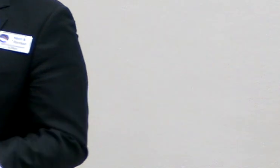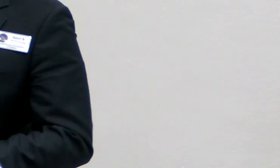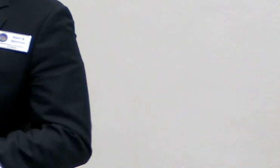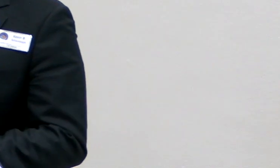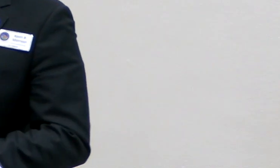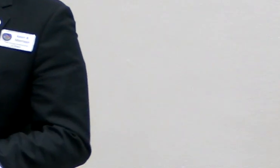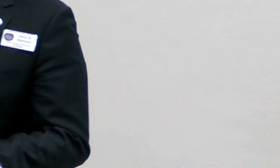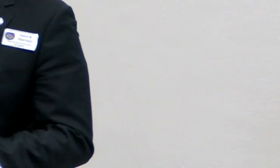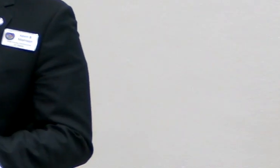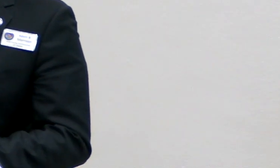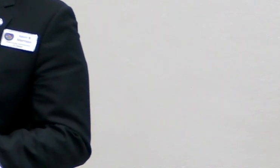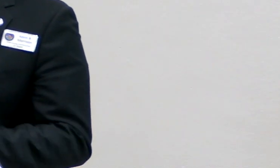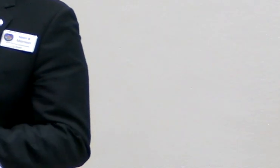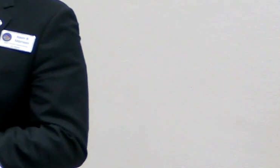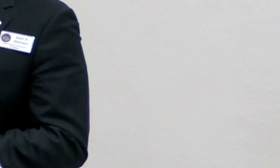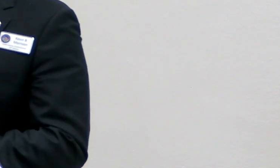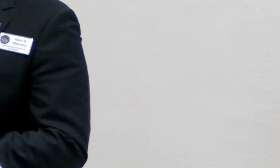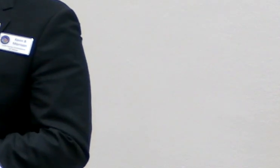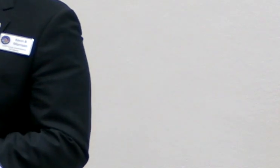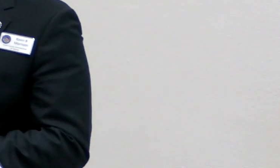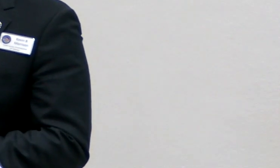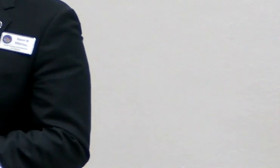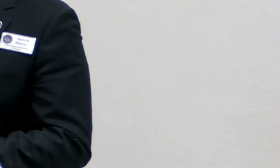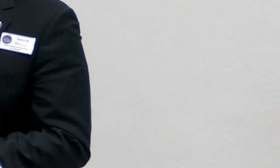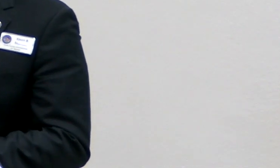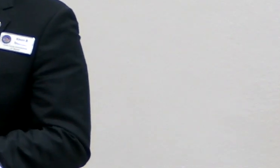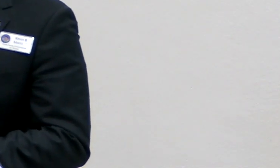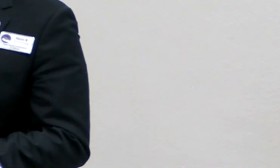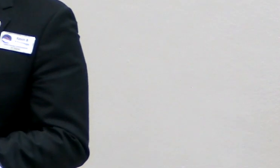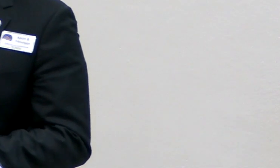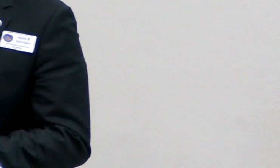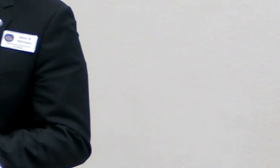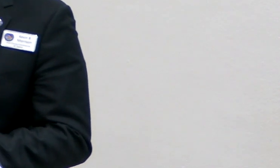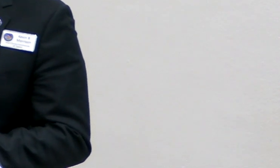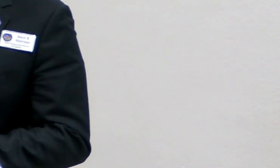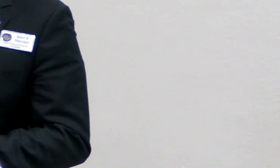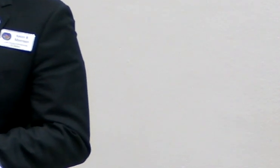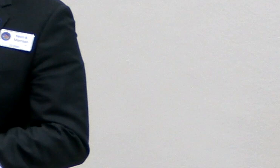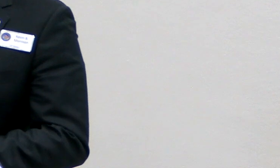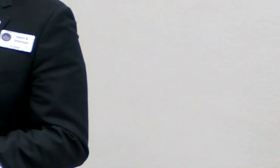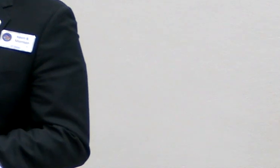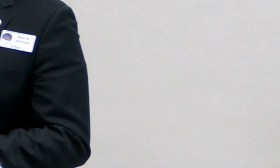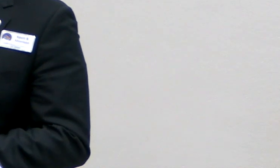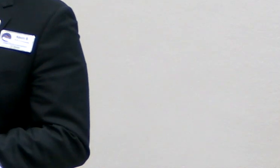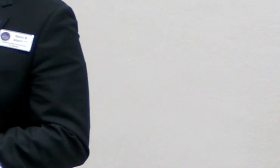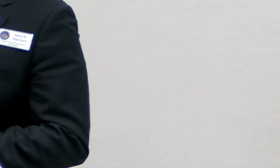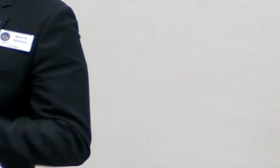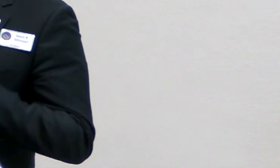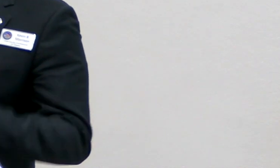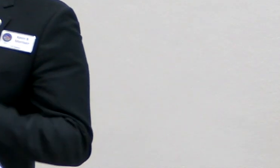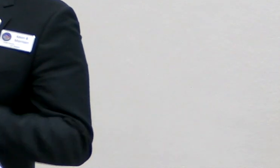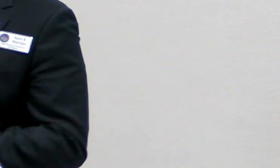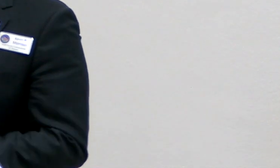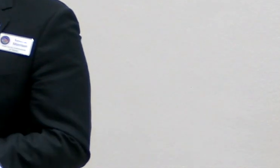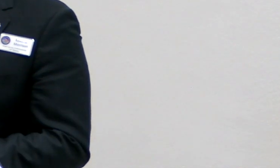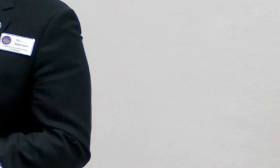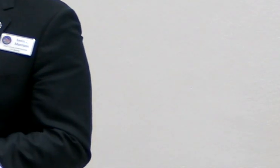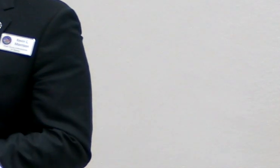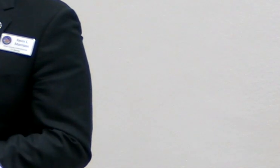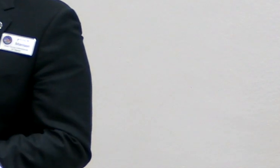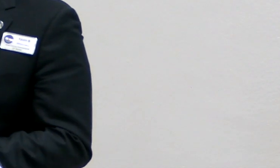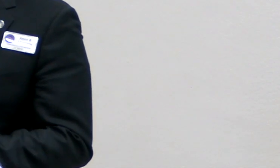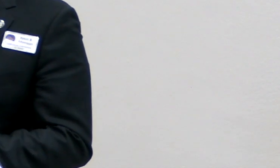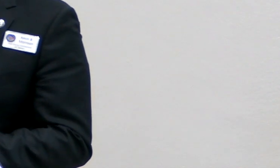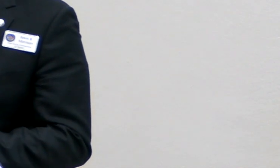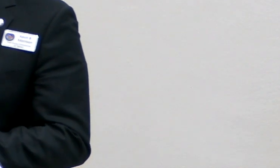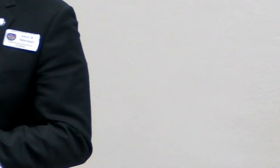our residents where some of those increases might be coming from, as well as making sure that you are getting an accurate